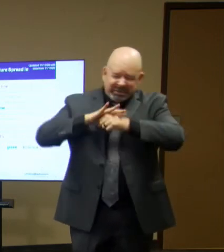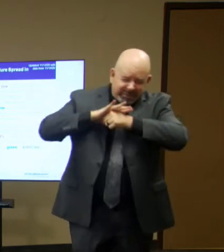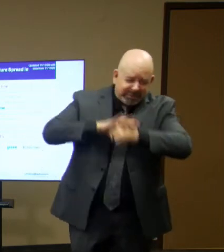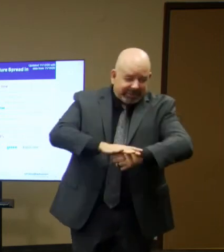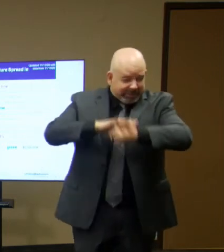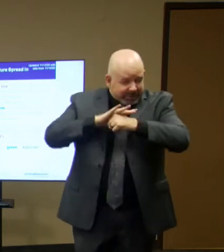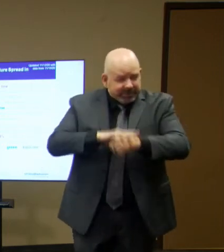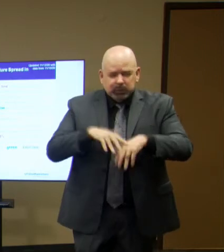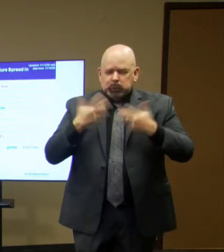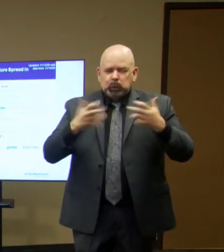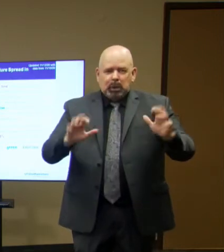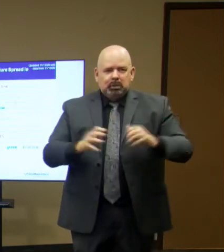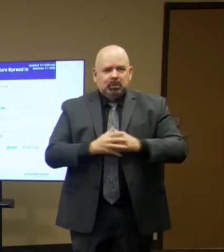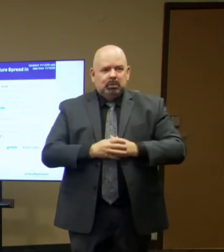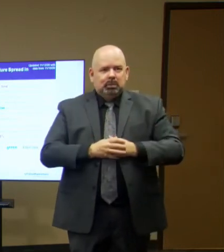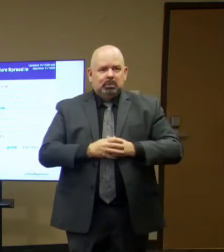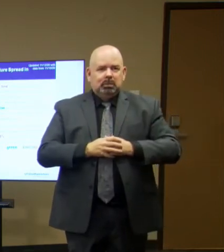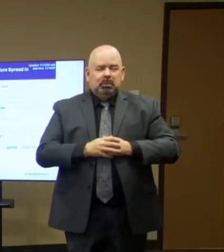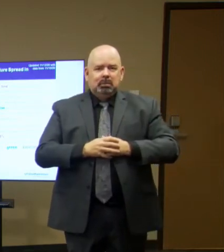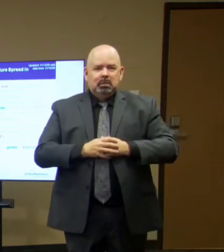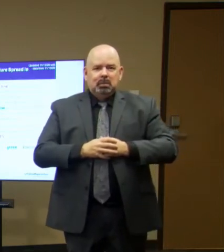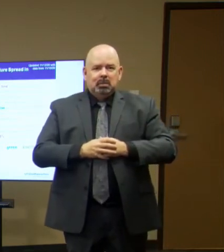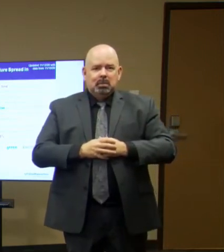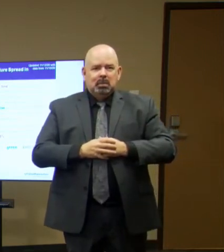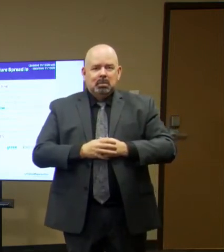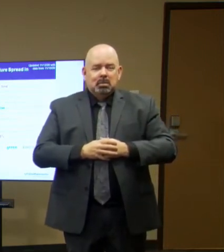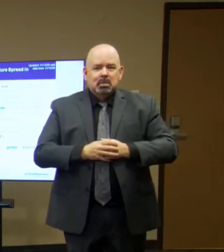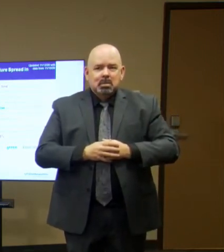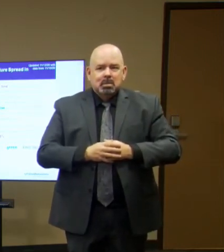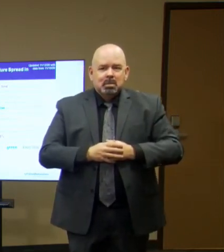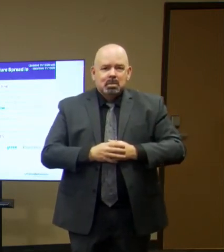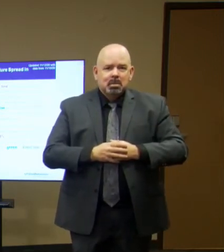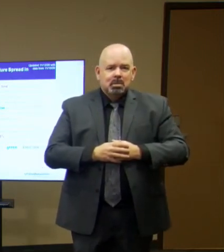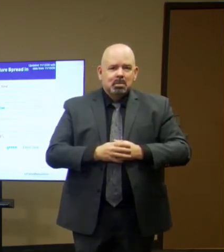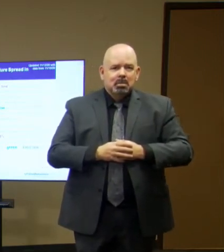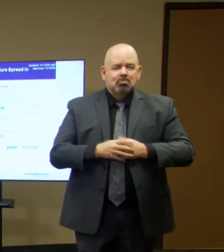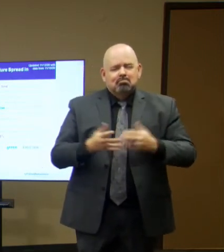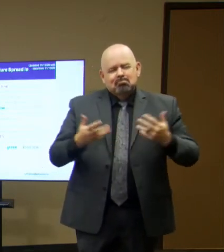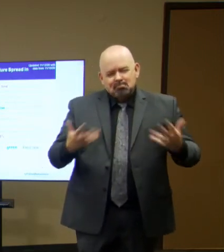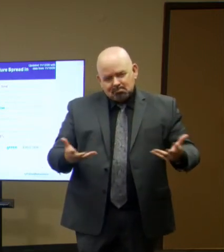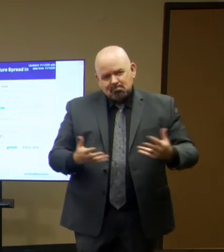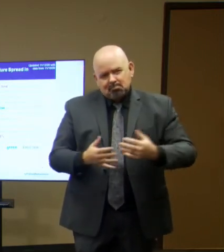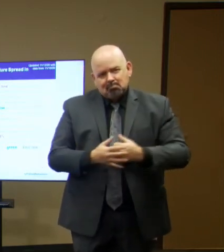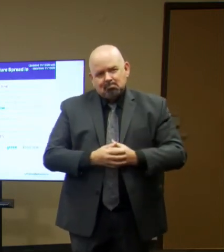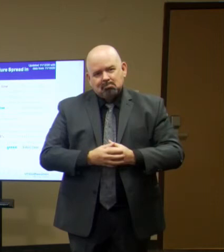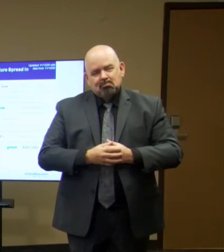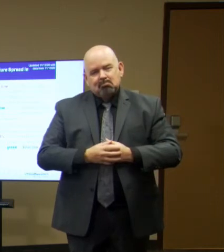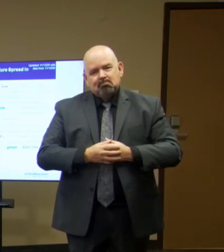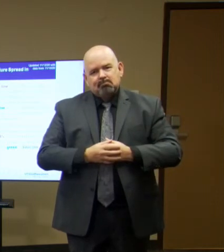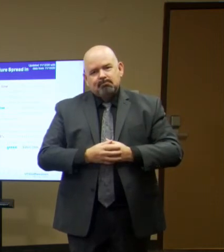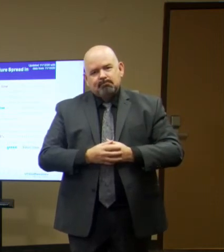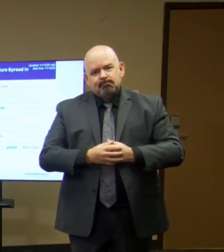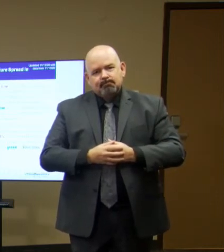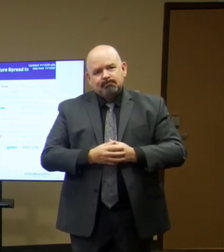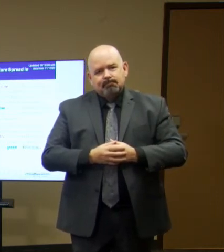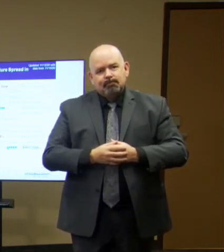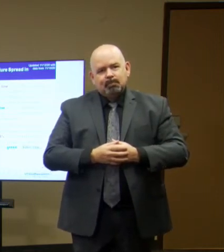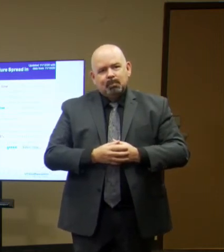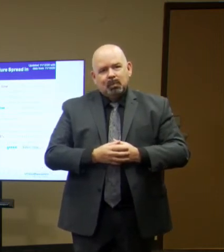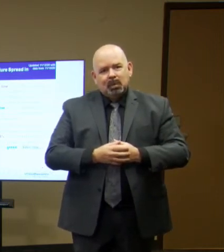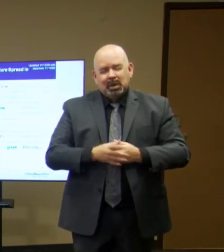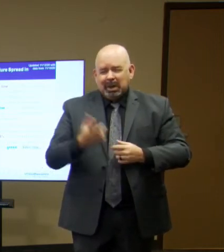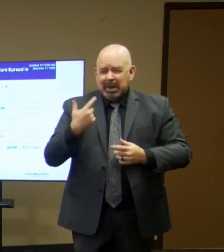2 weeks. All right, so that is as strong as we can ask it, and I'm asking